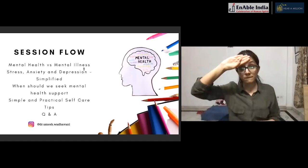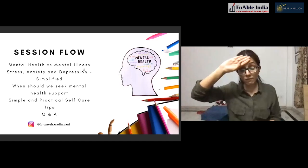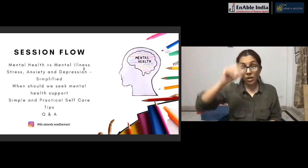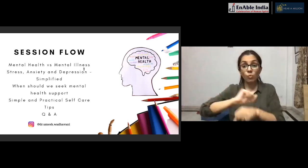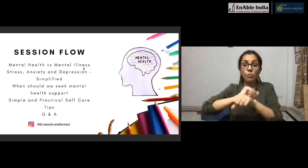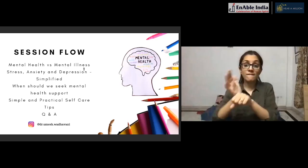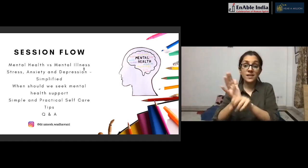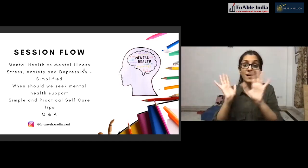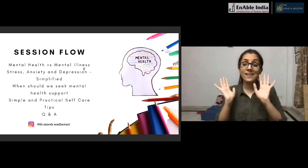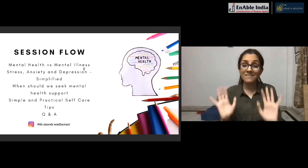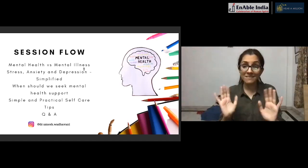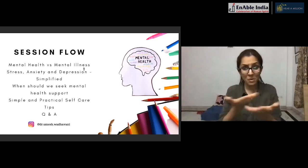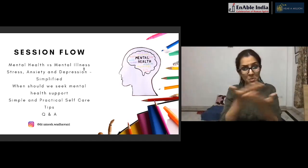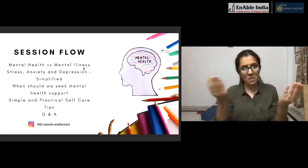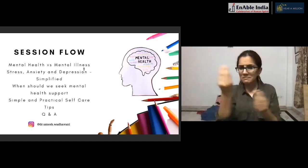well,